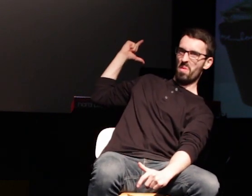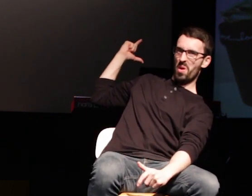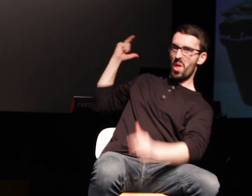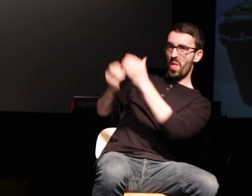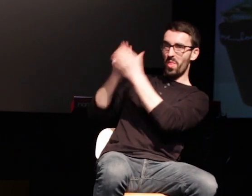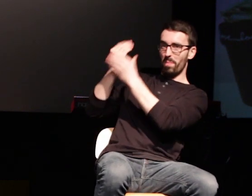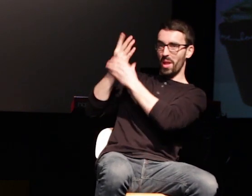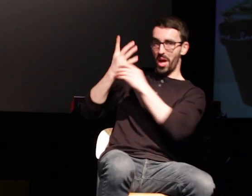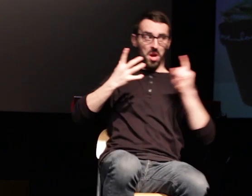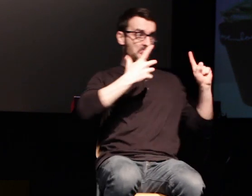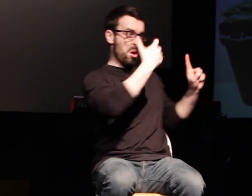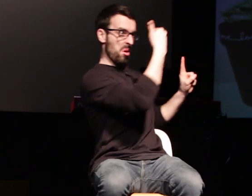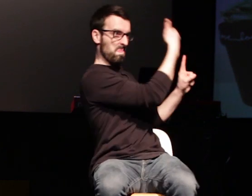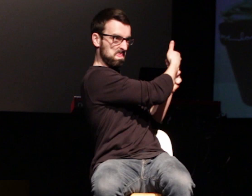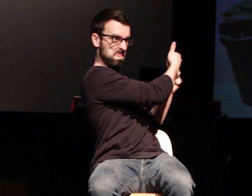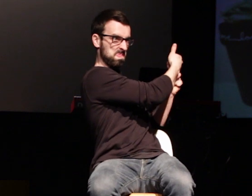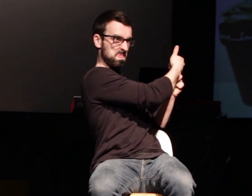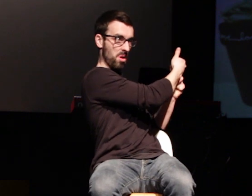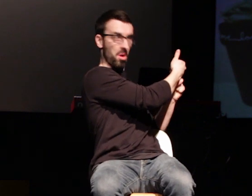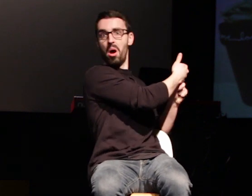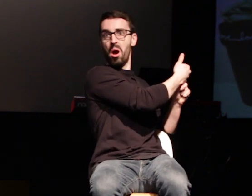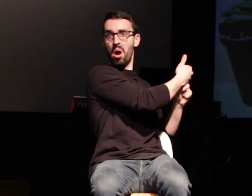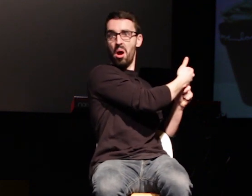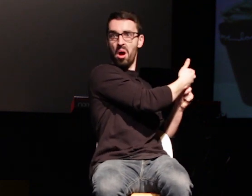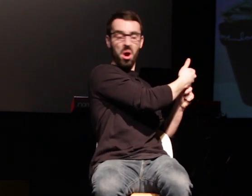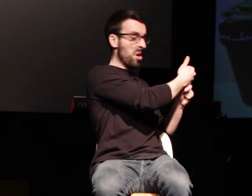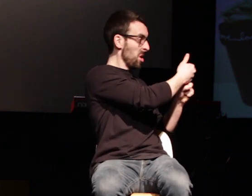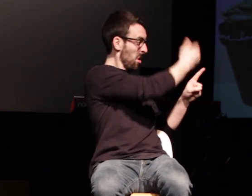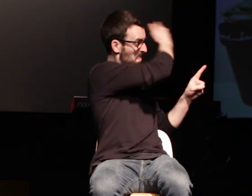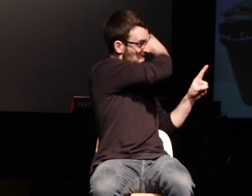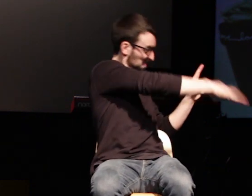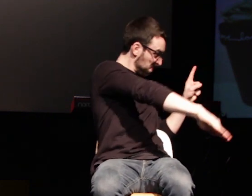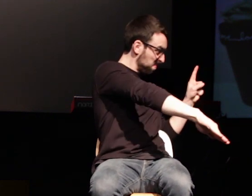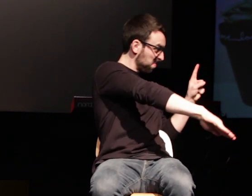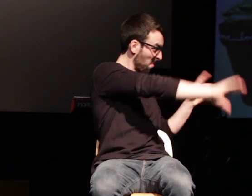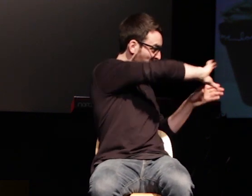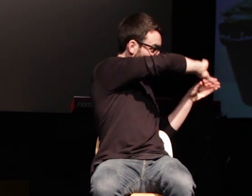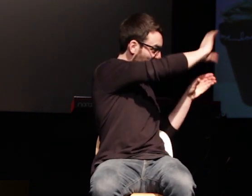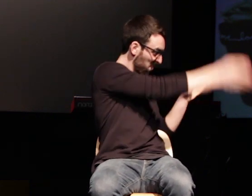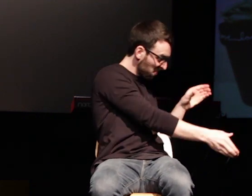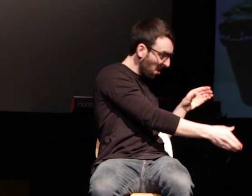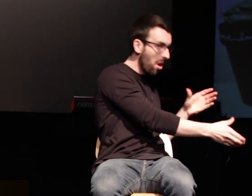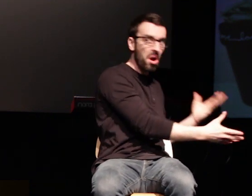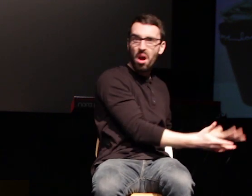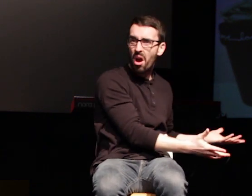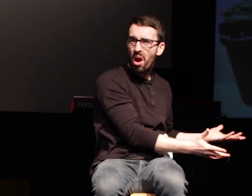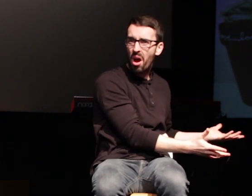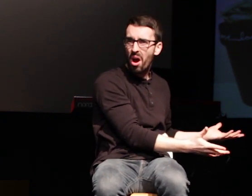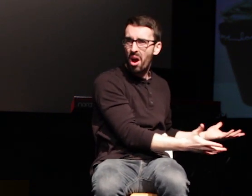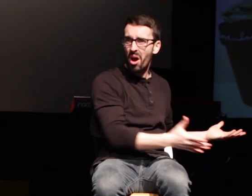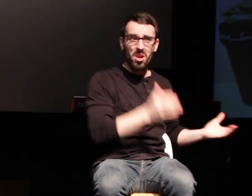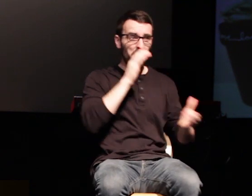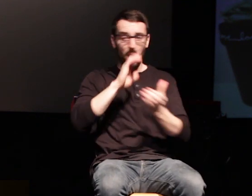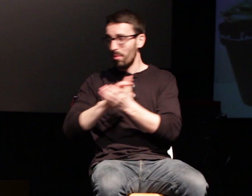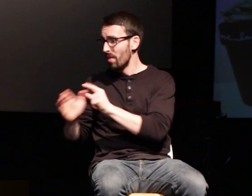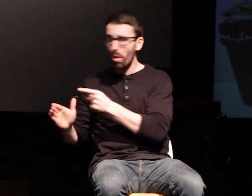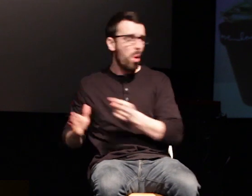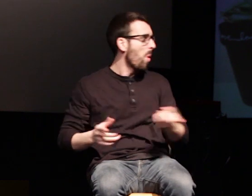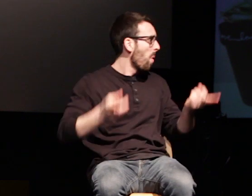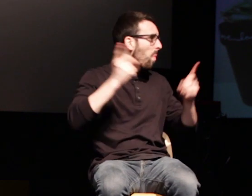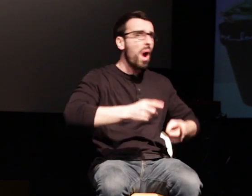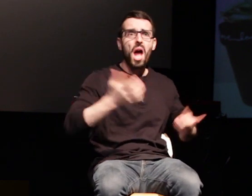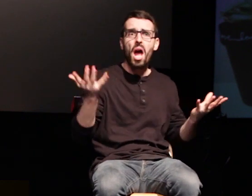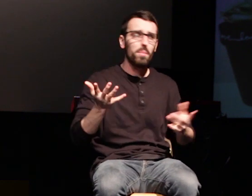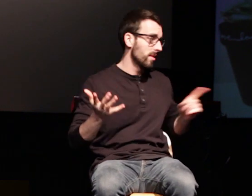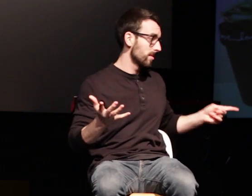not. And it chopped that thing in half. I didn't even realize it. And Shan goes over and she goes, what happened to this? I went,